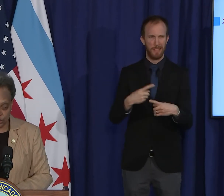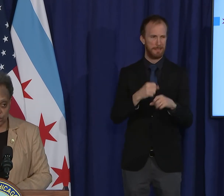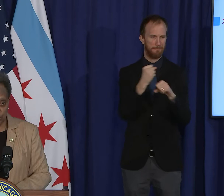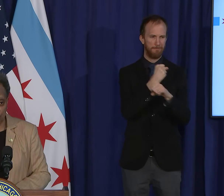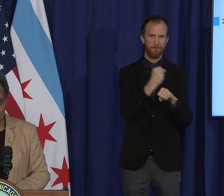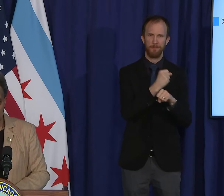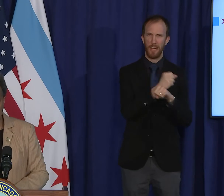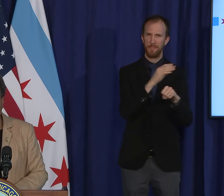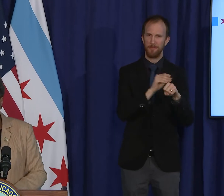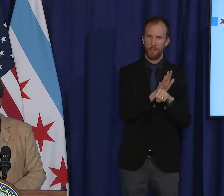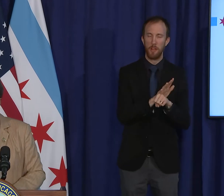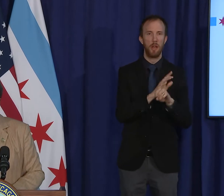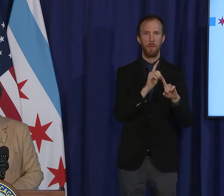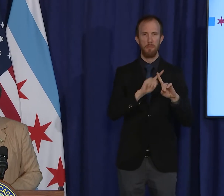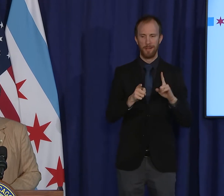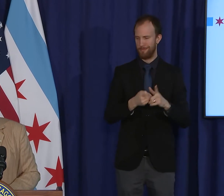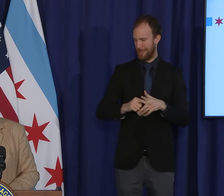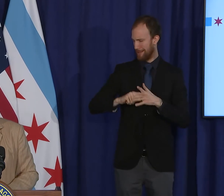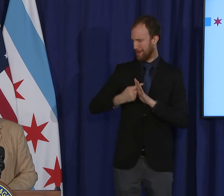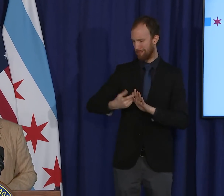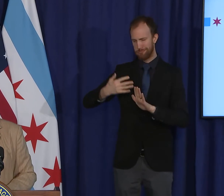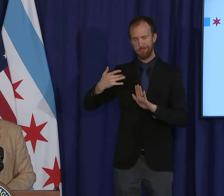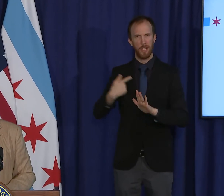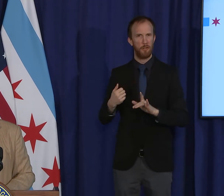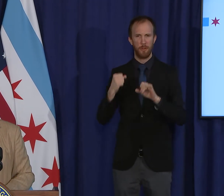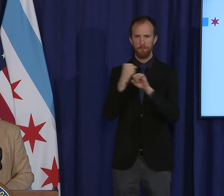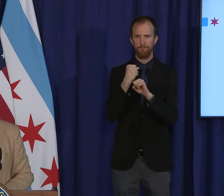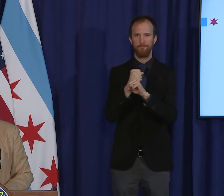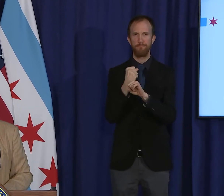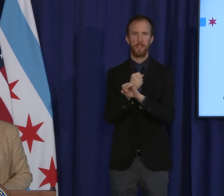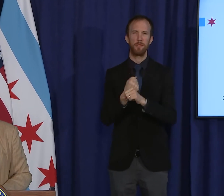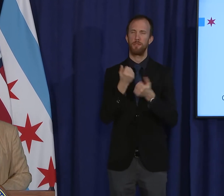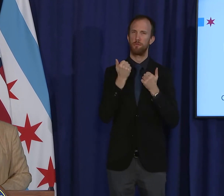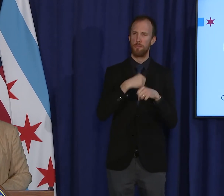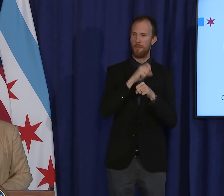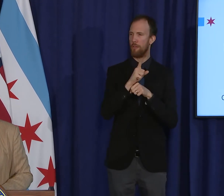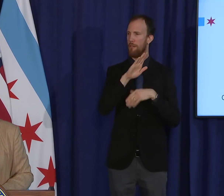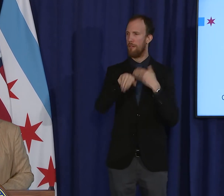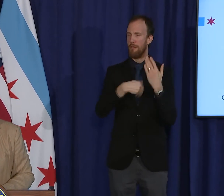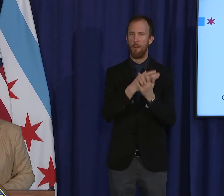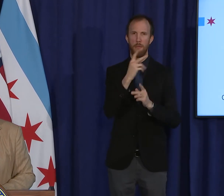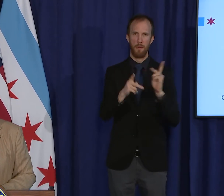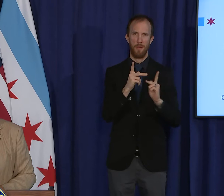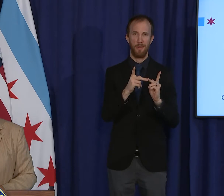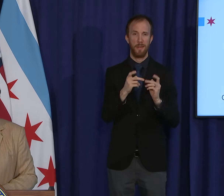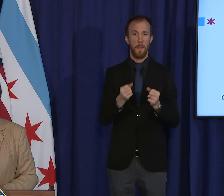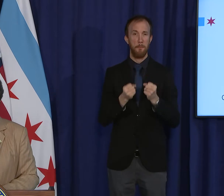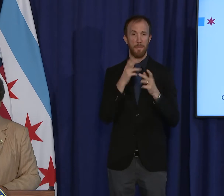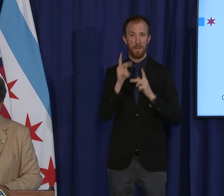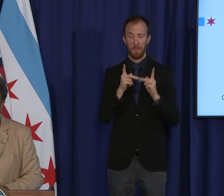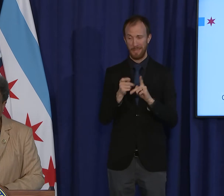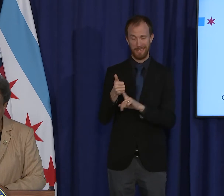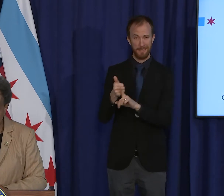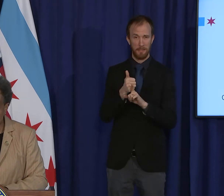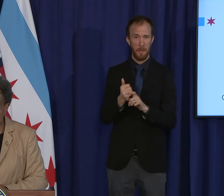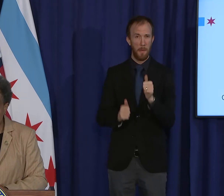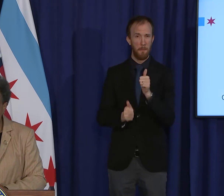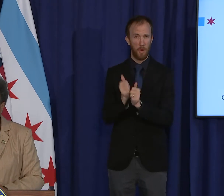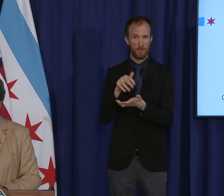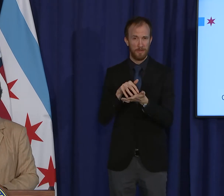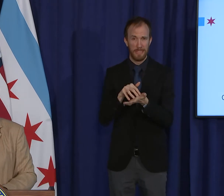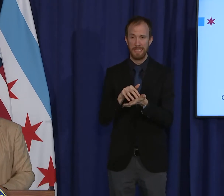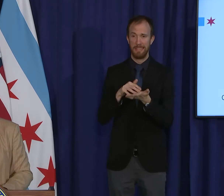clock to ensure that all of our residents, especially those who are most vulnerable, remain connected to care and have